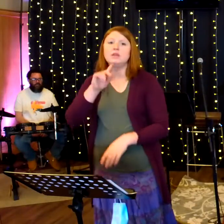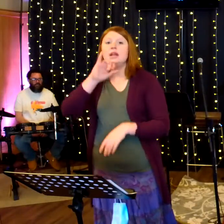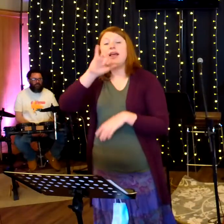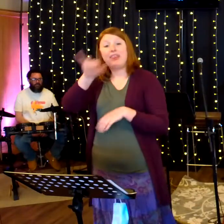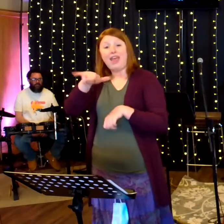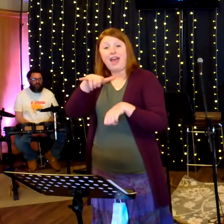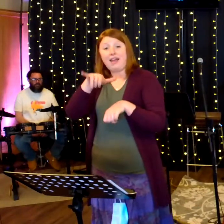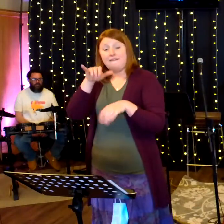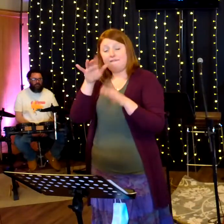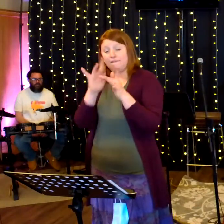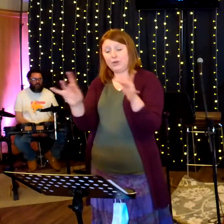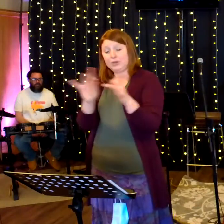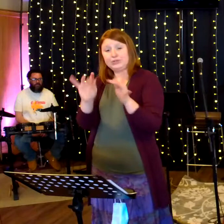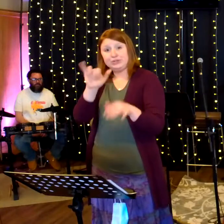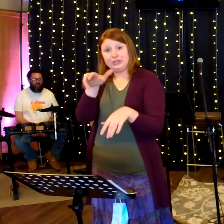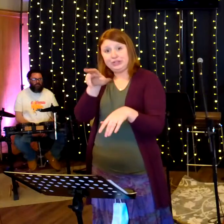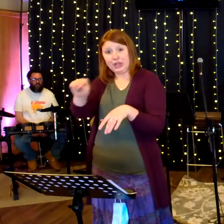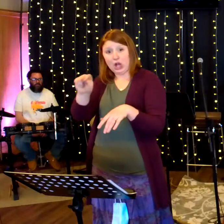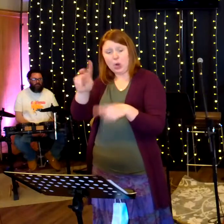up.